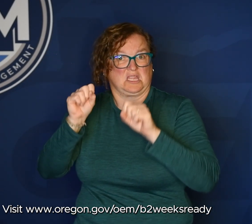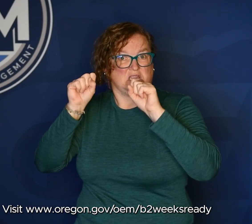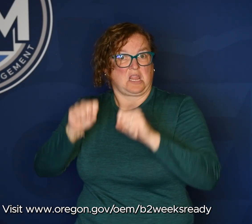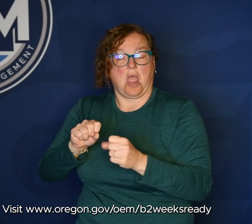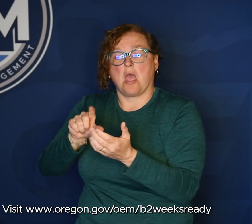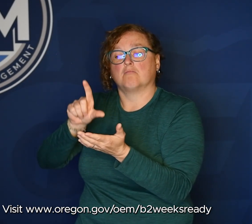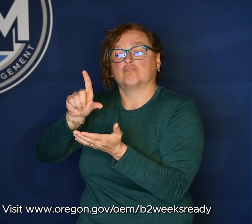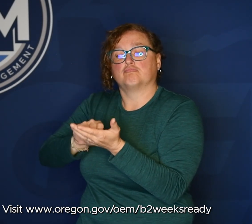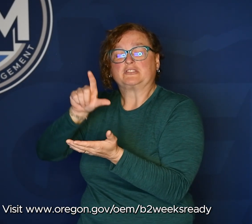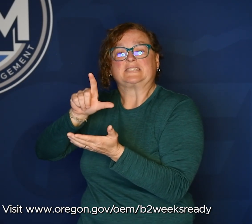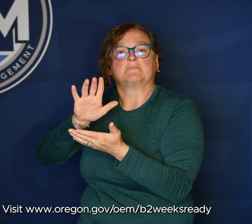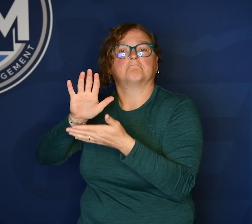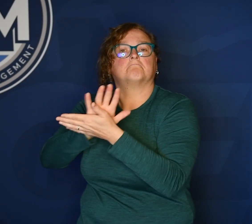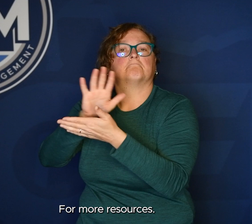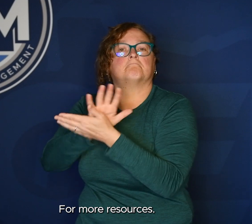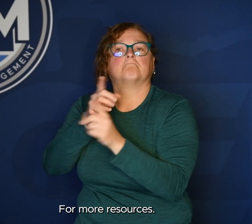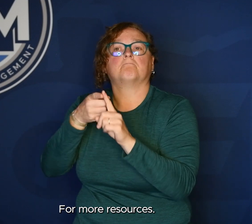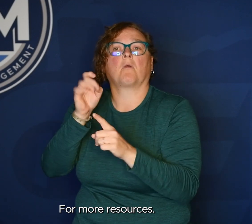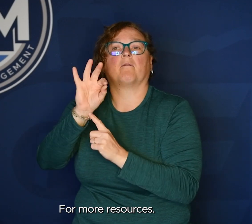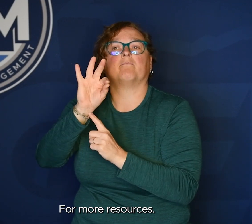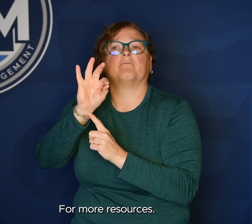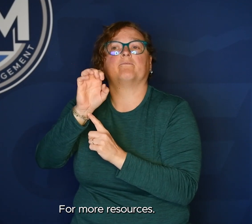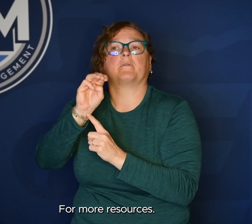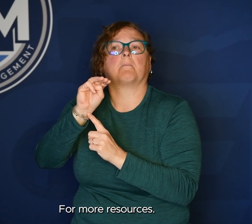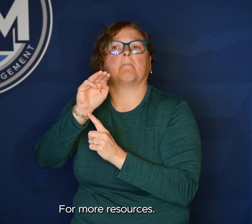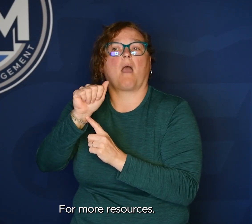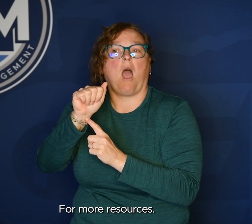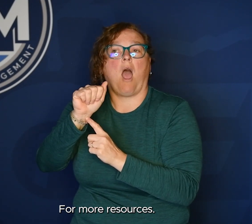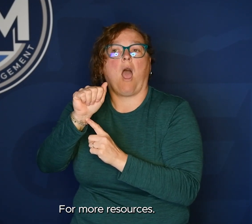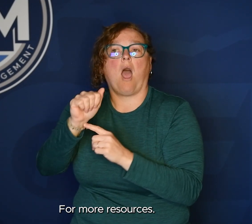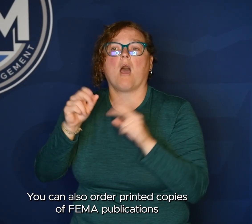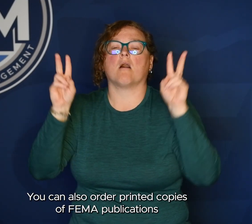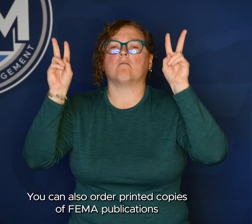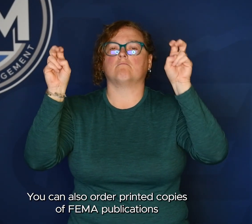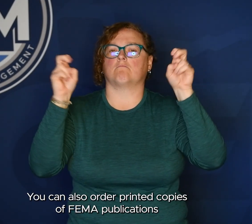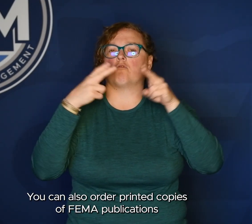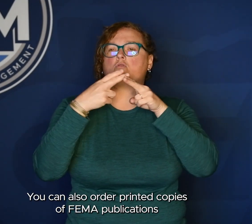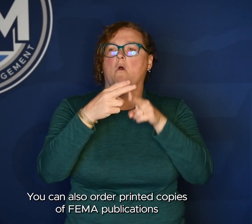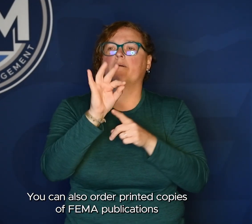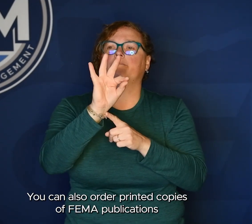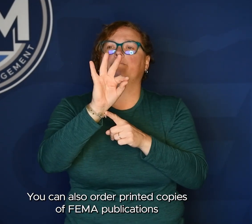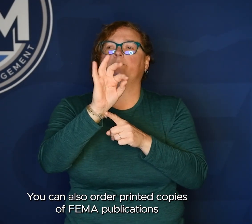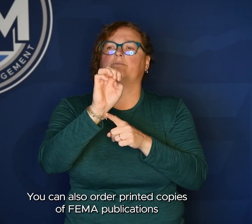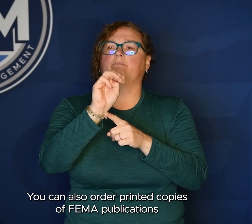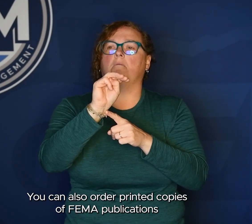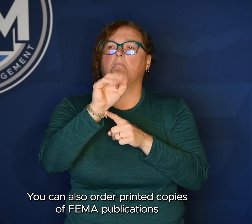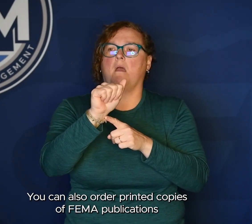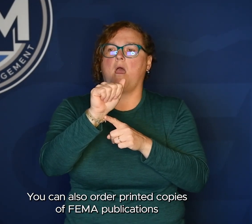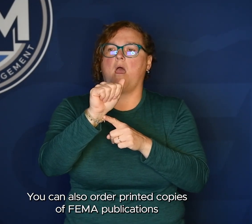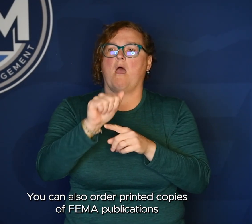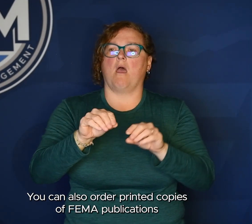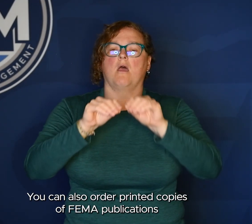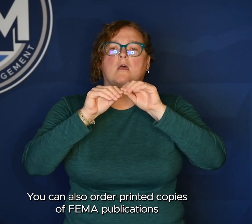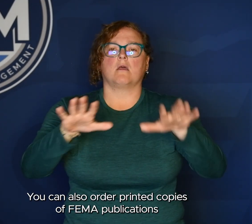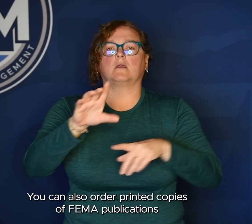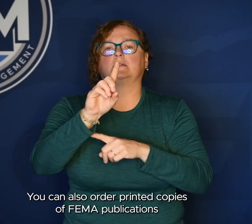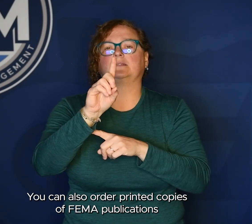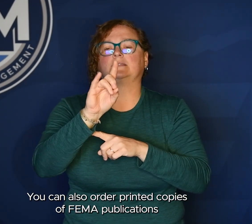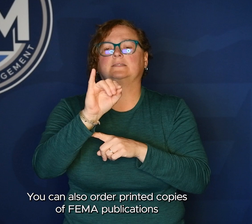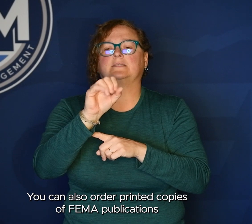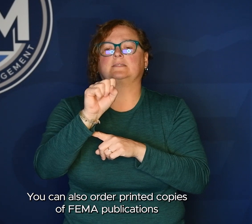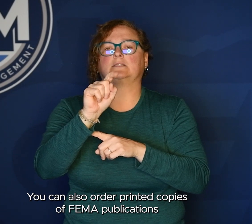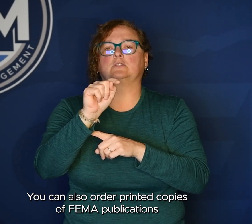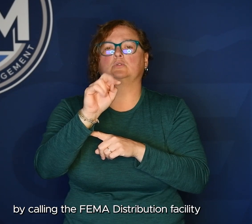www.oregon.gov/OEM/B2 weeks ready for more resources. You can also order printed copies of